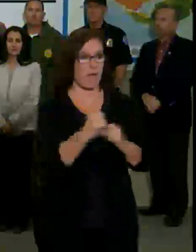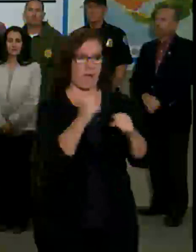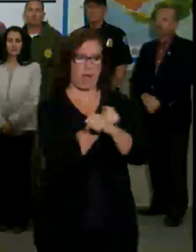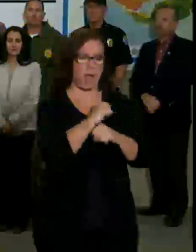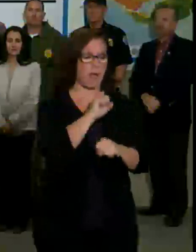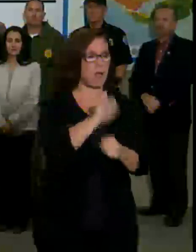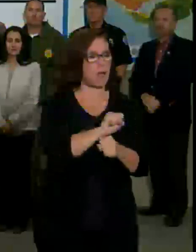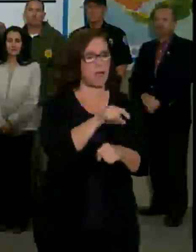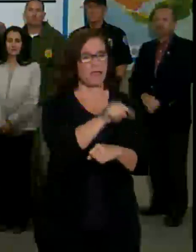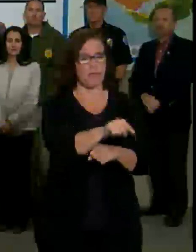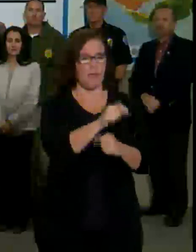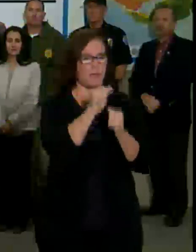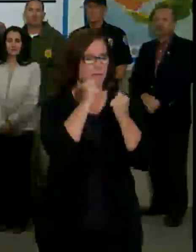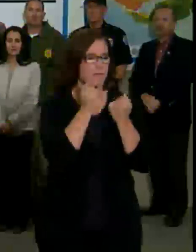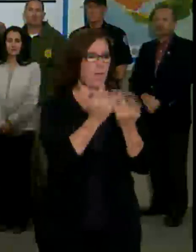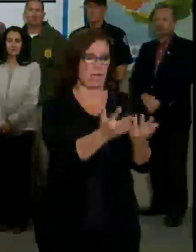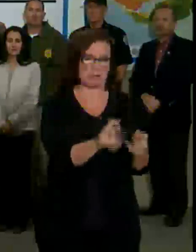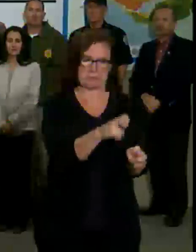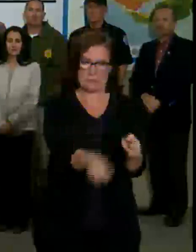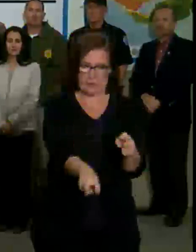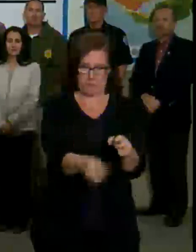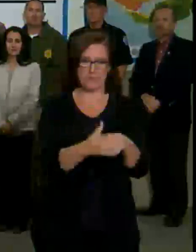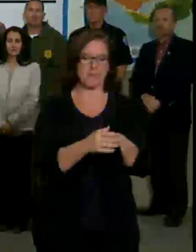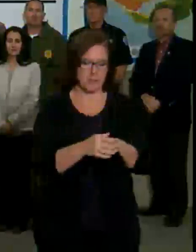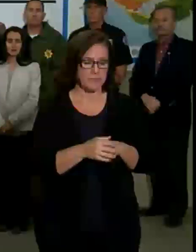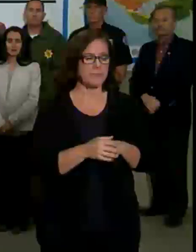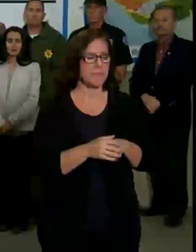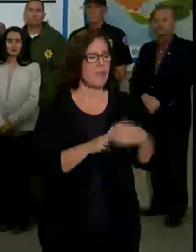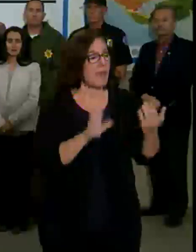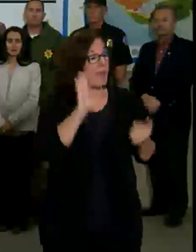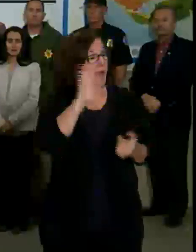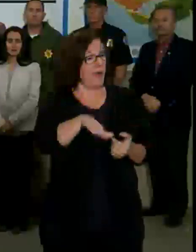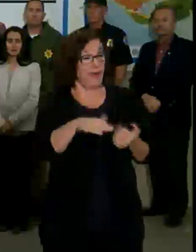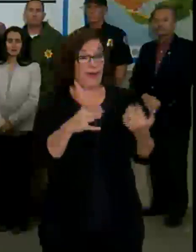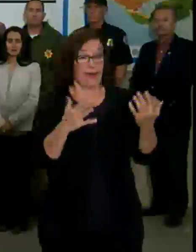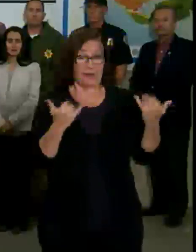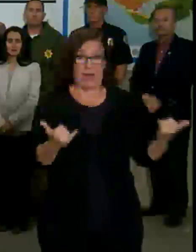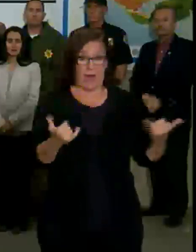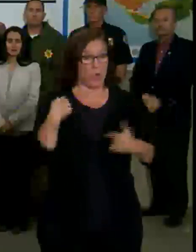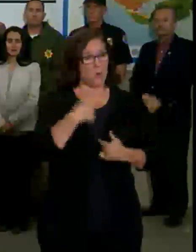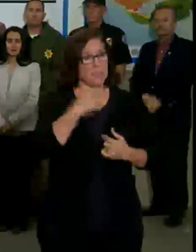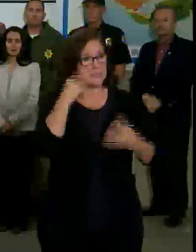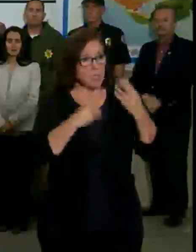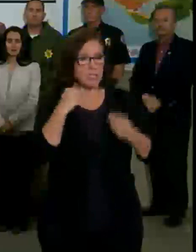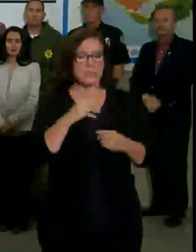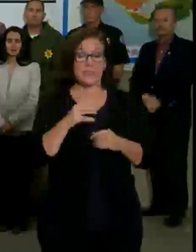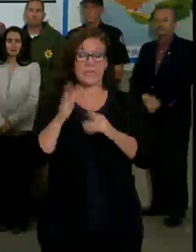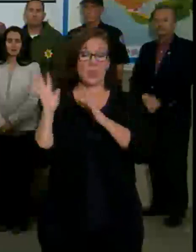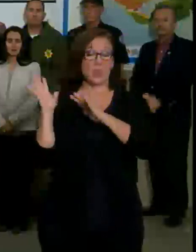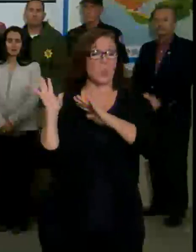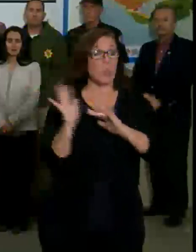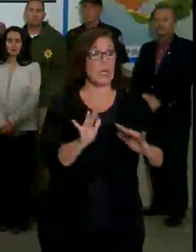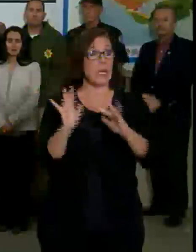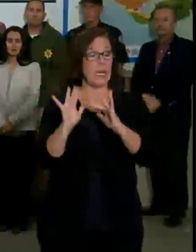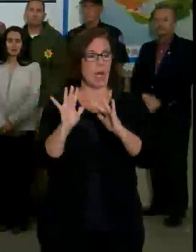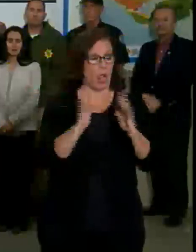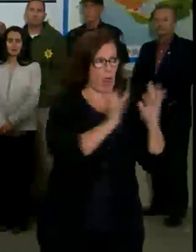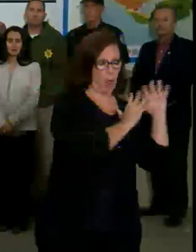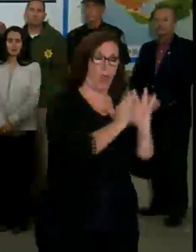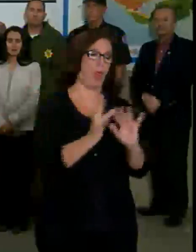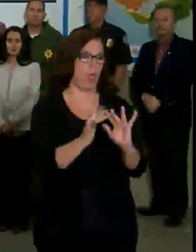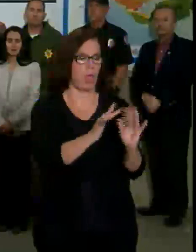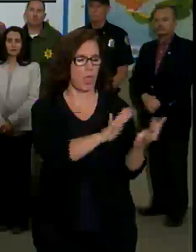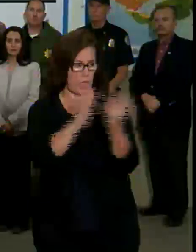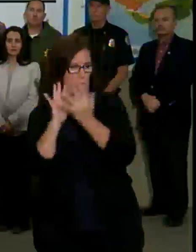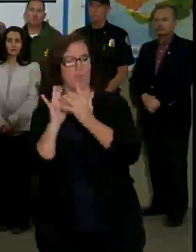and the way the winds shift, there's like 4 wind shifts a day in the front country, and that growth at night will continue